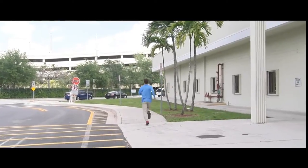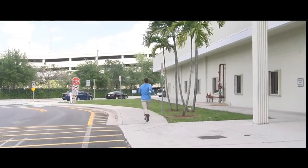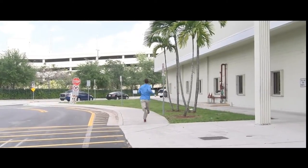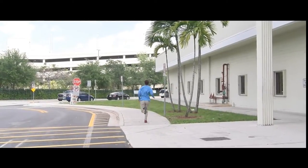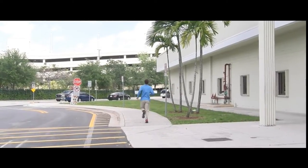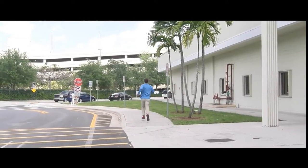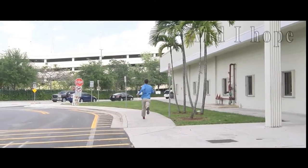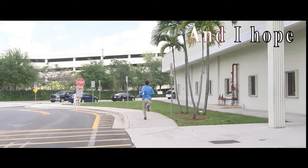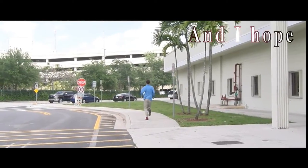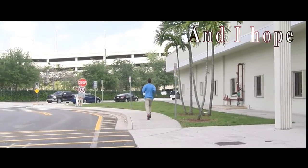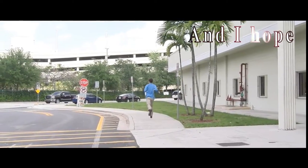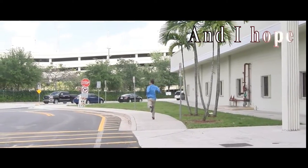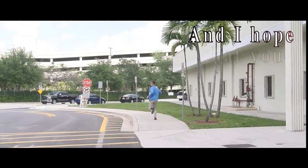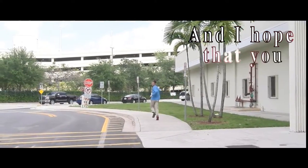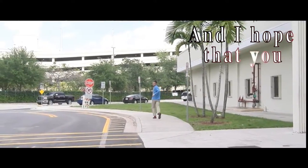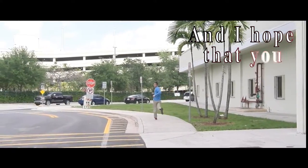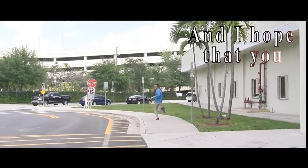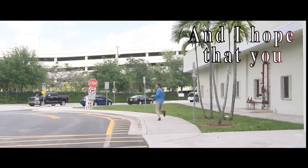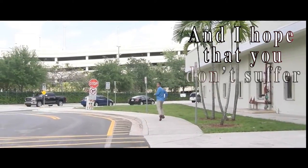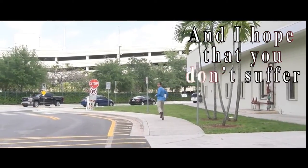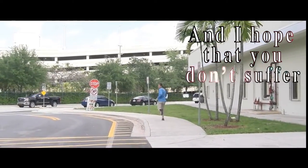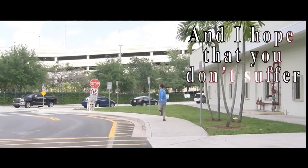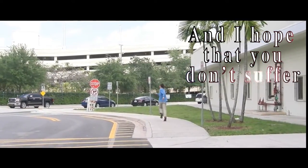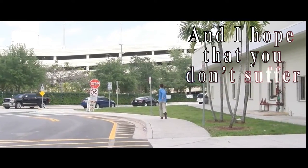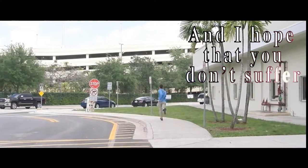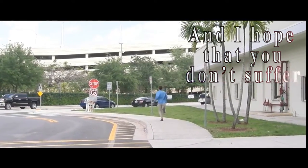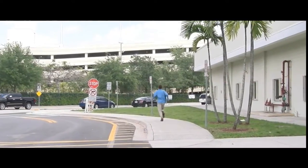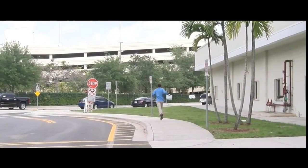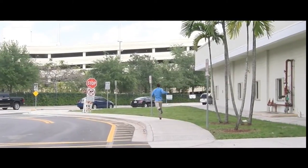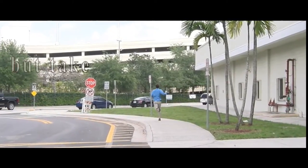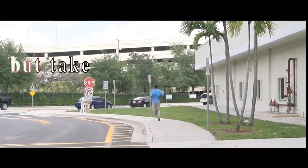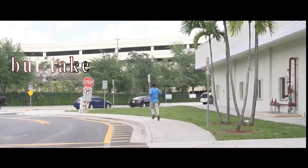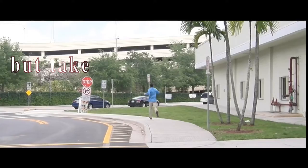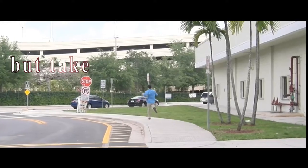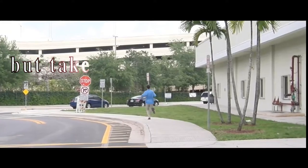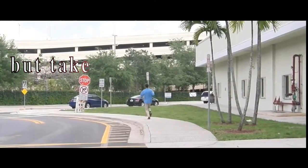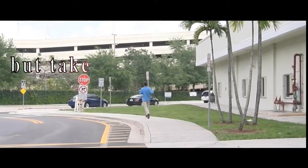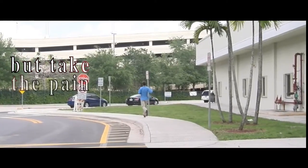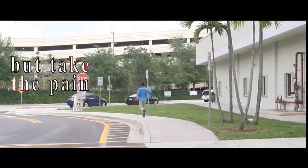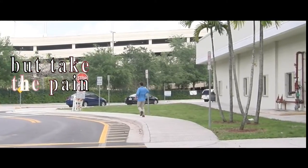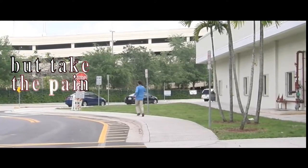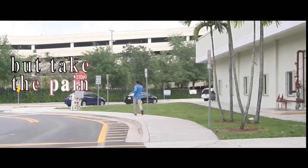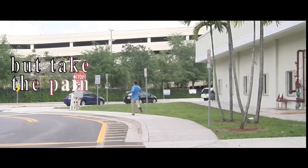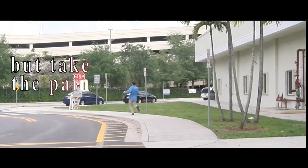And I hope that you don't suffer But take the pain